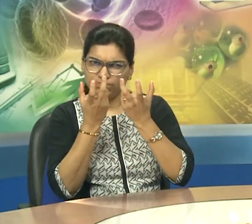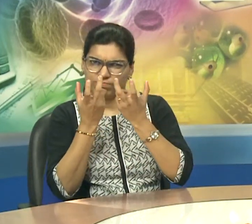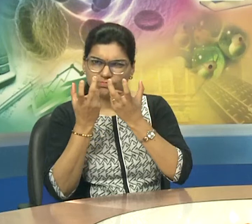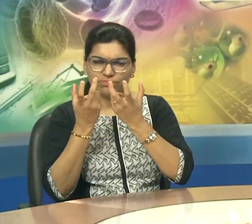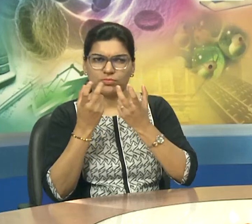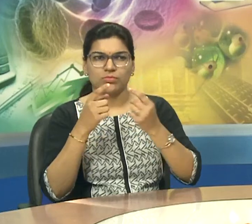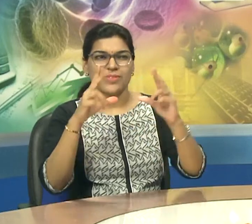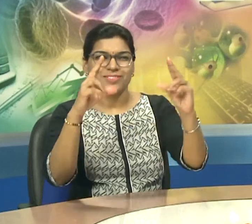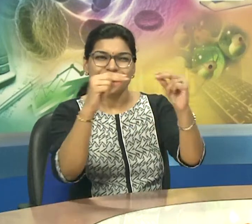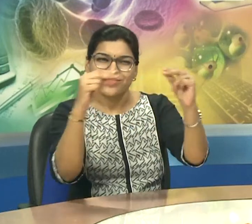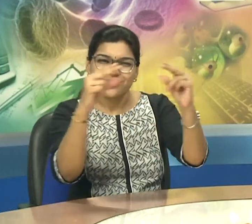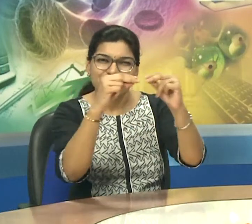glared,